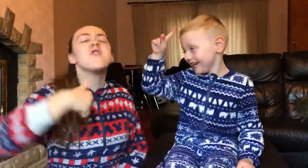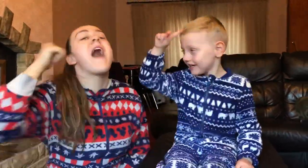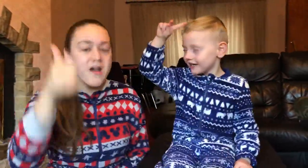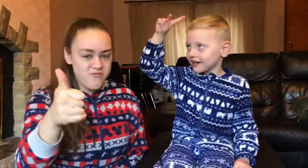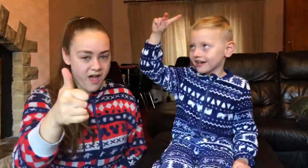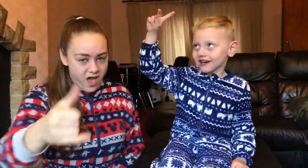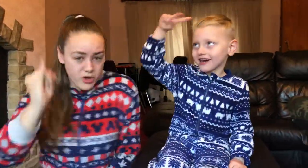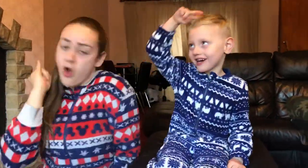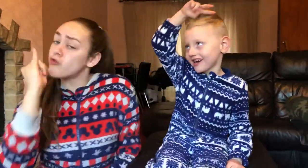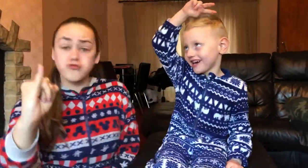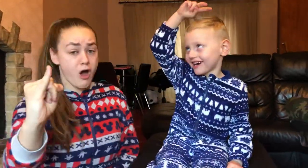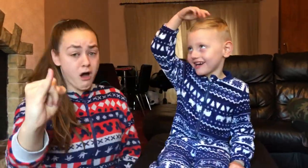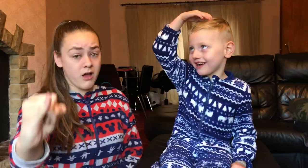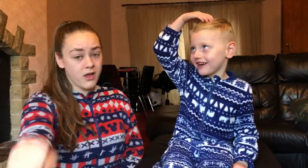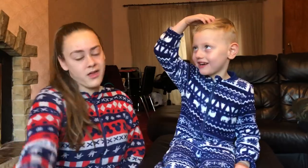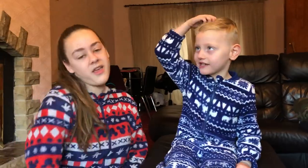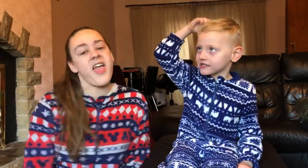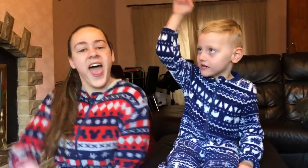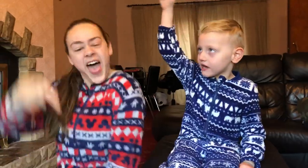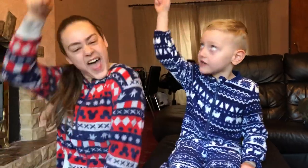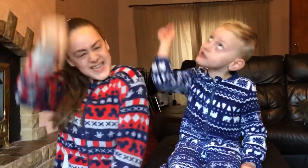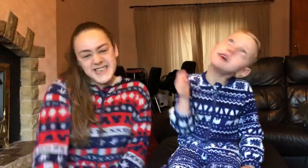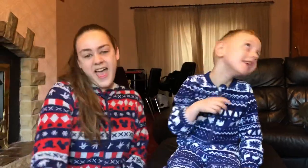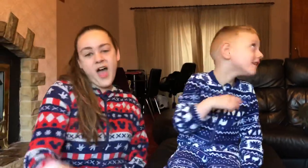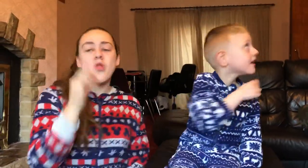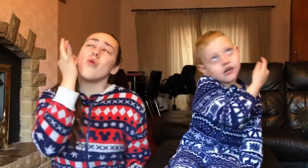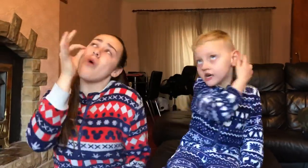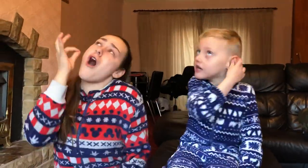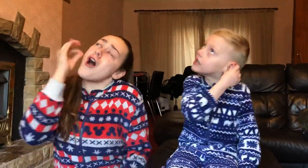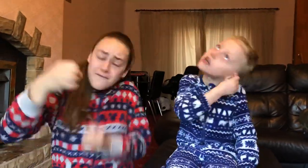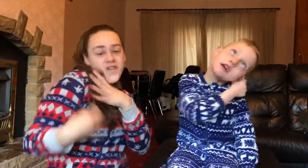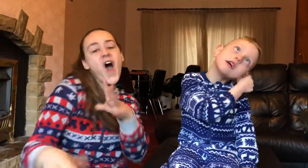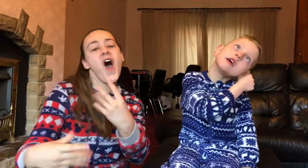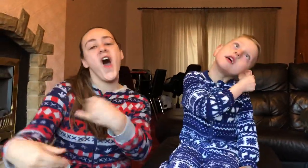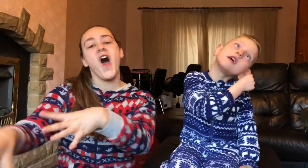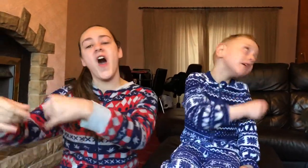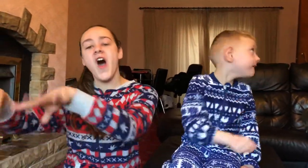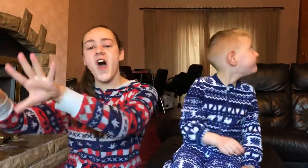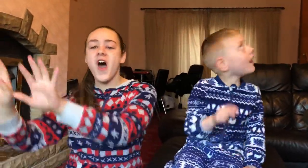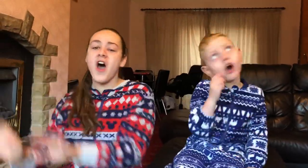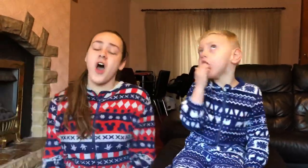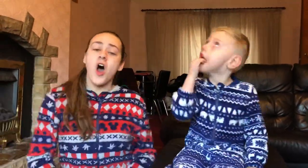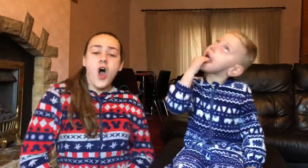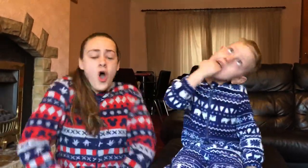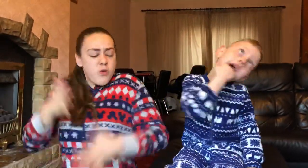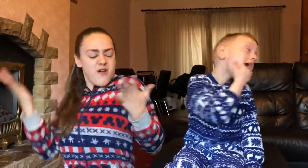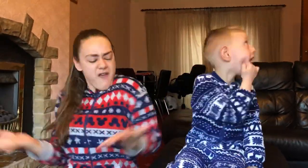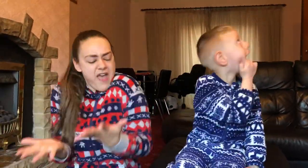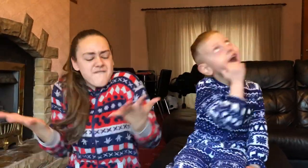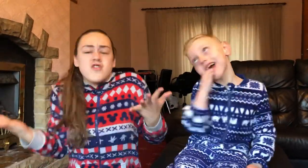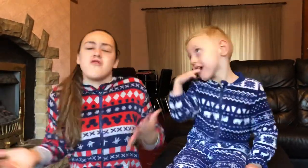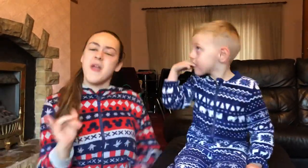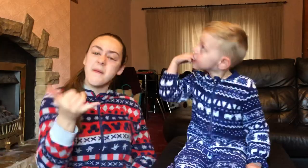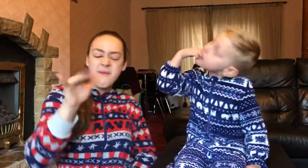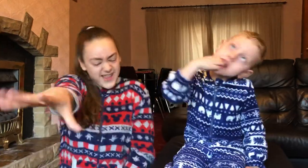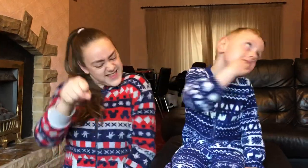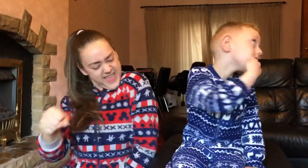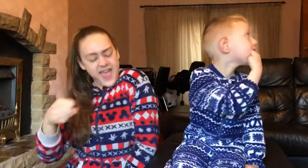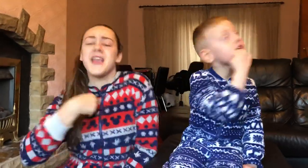I'm right or wrong And down the waterfall Wherever it may take